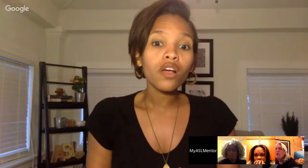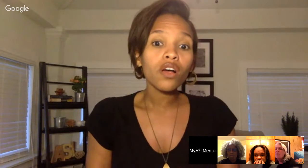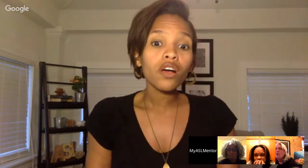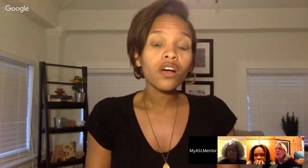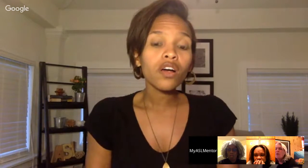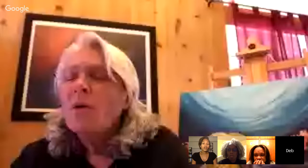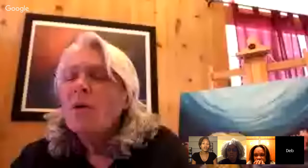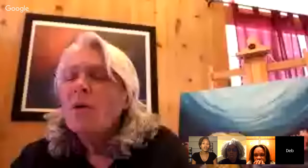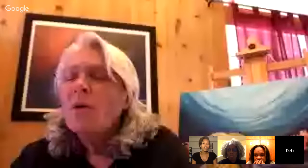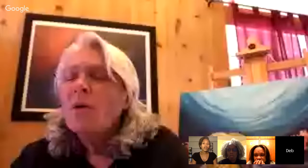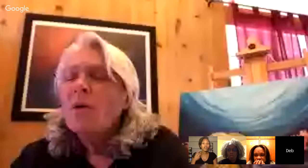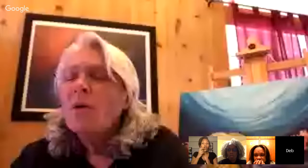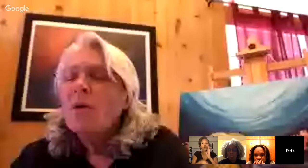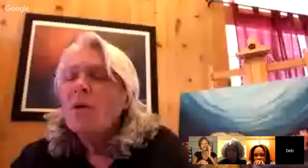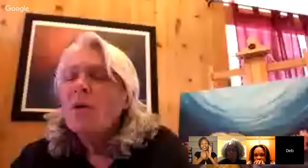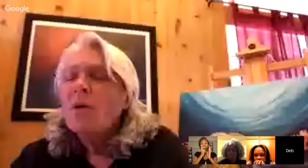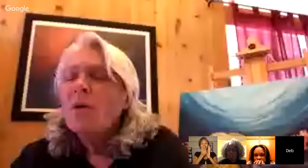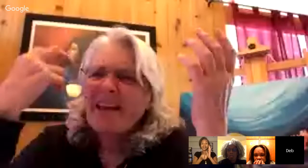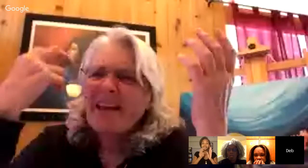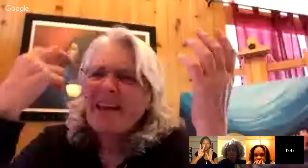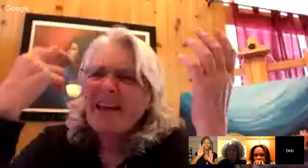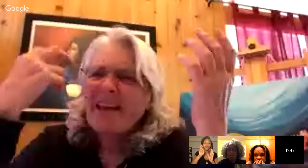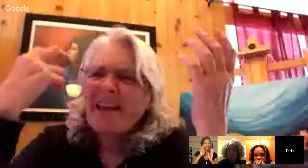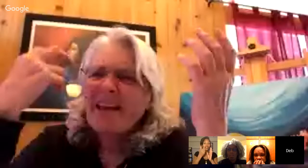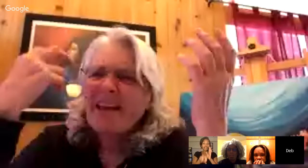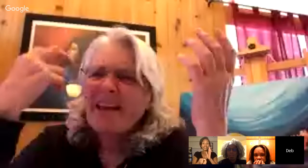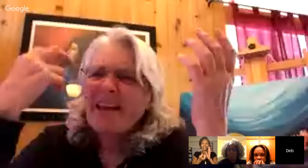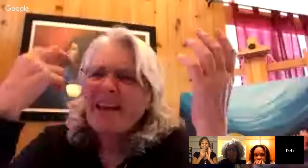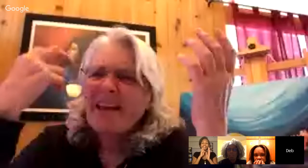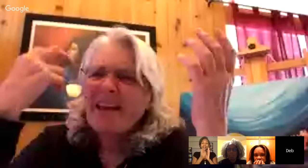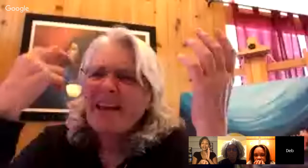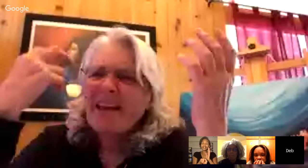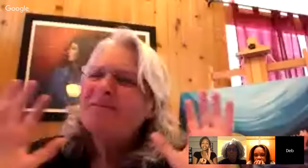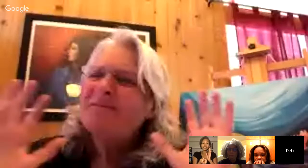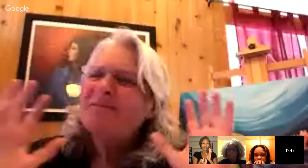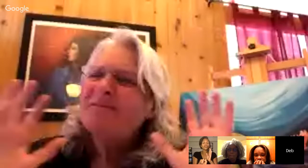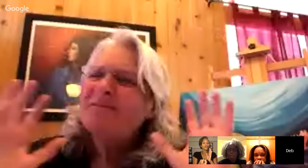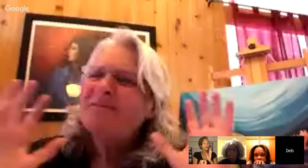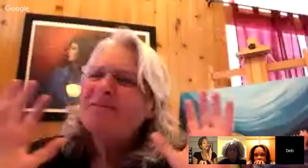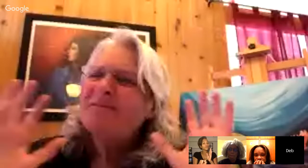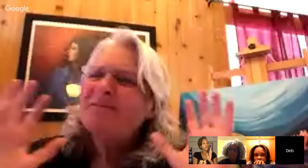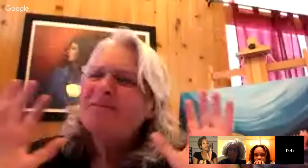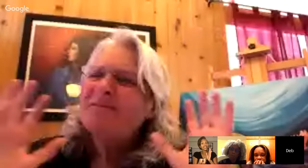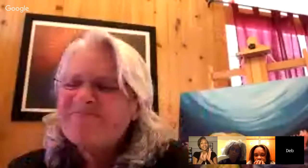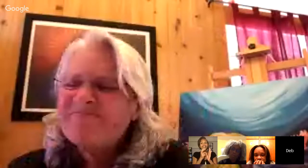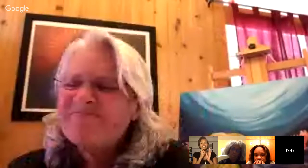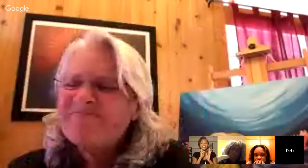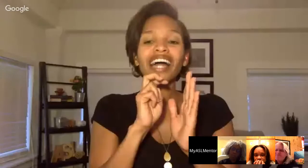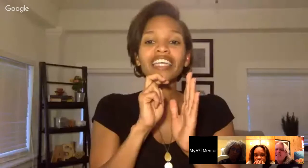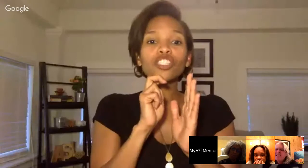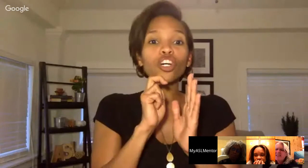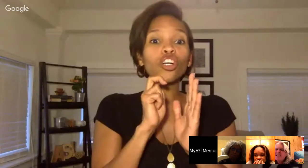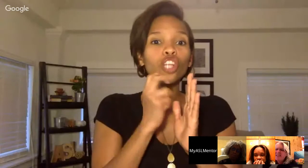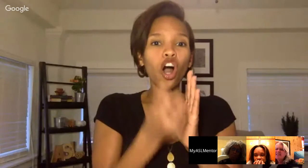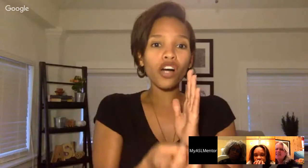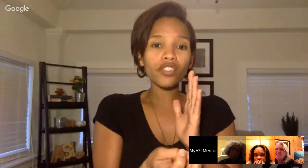What is that sign? When she Oh, goes like, I mean, can you give me like? This sign is